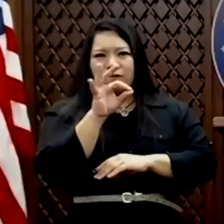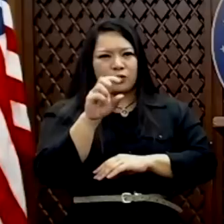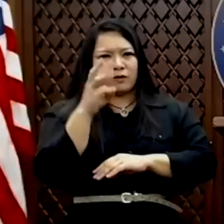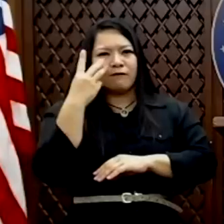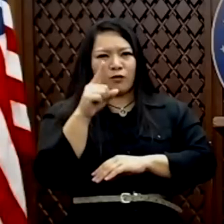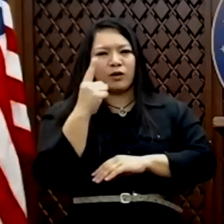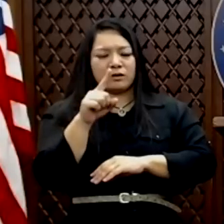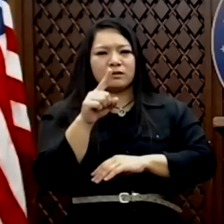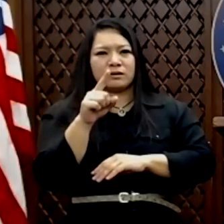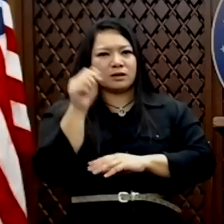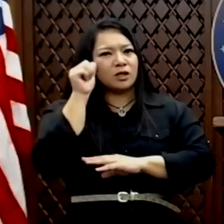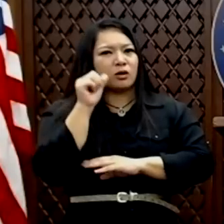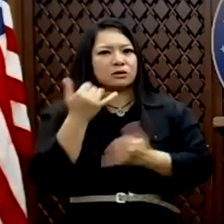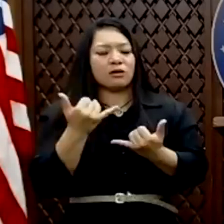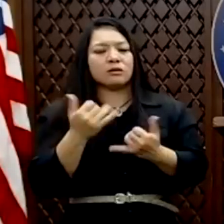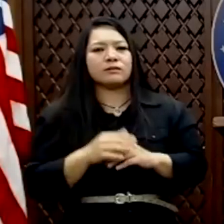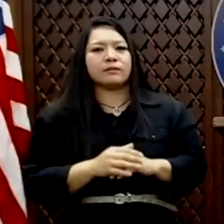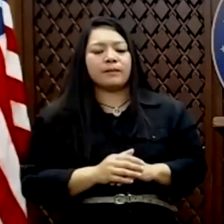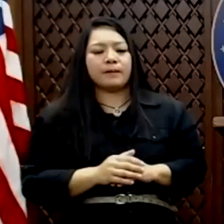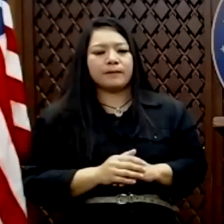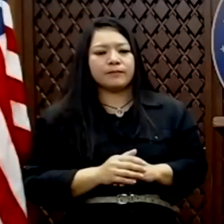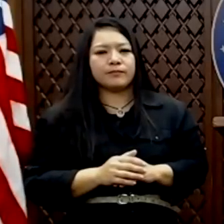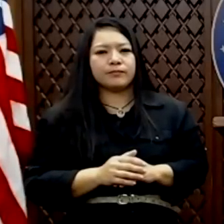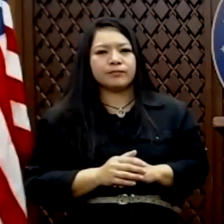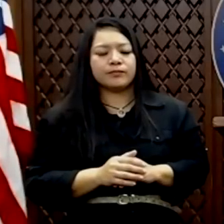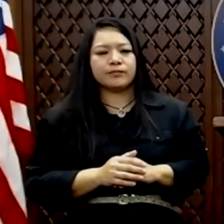Okay. And